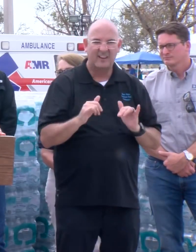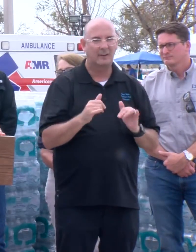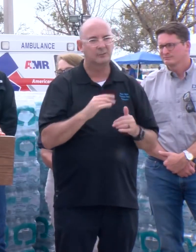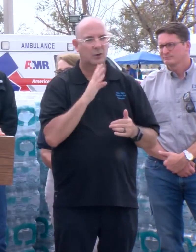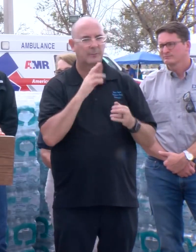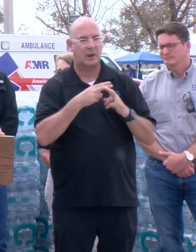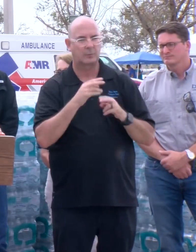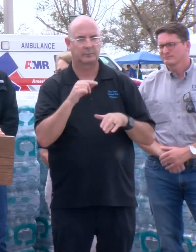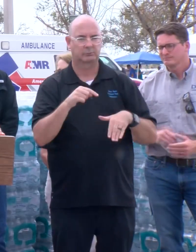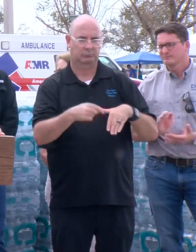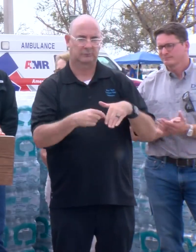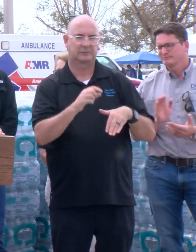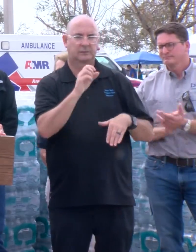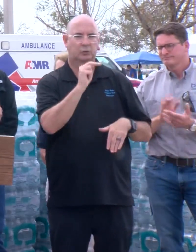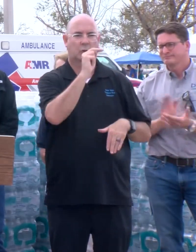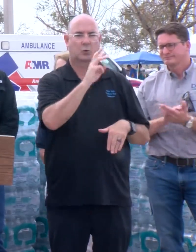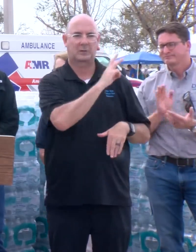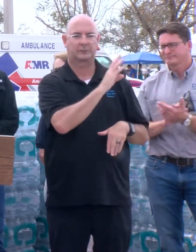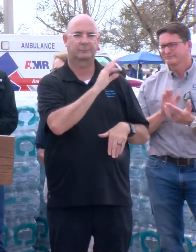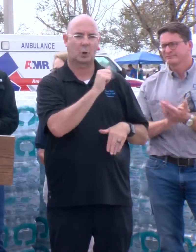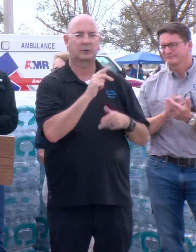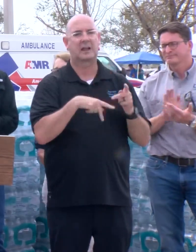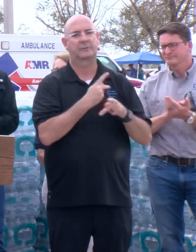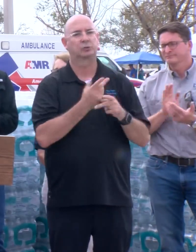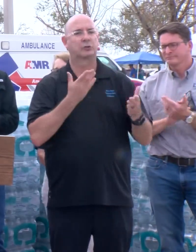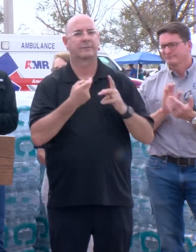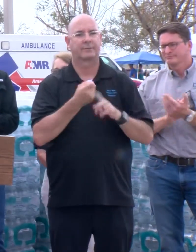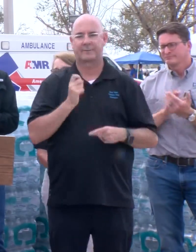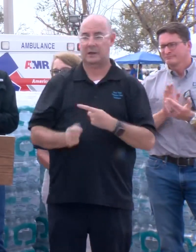you're getting out of this public servant right here.